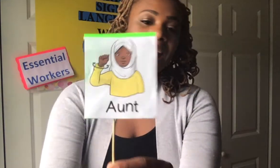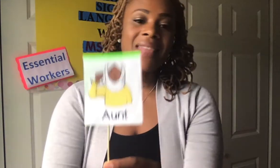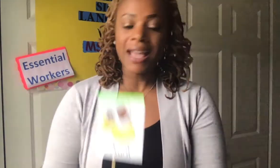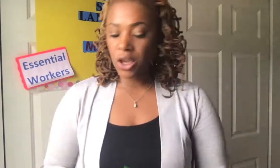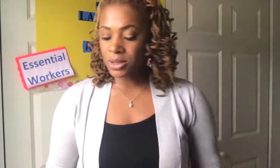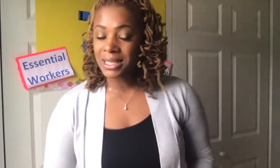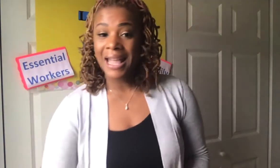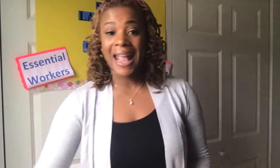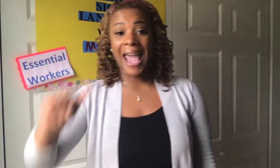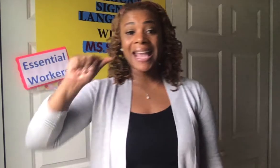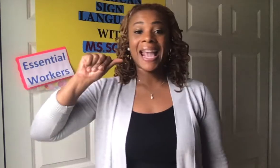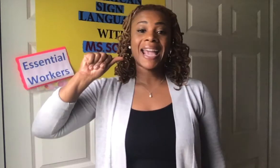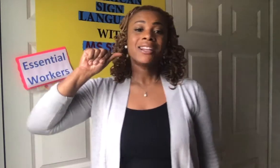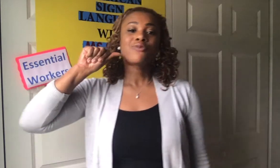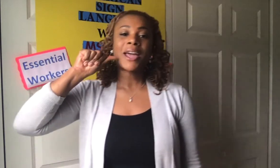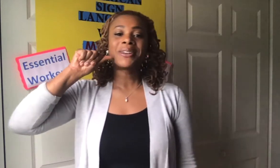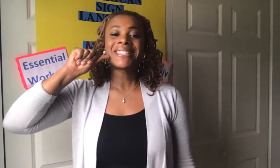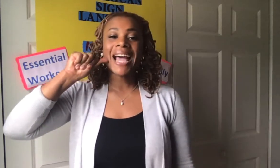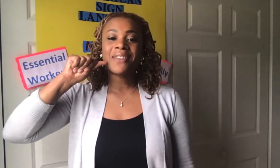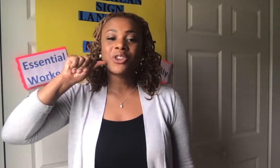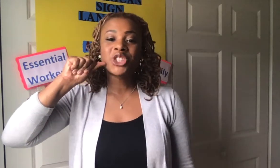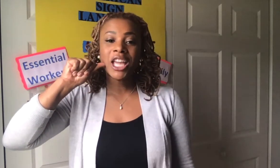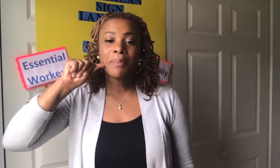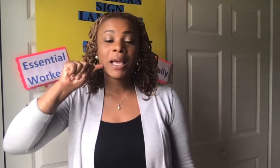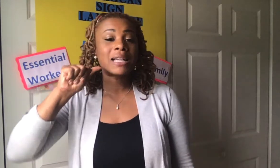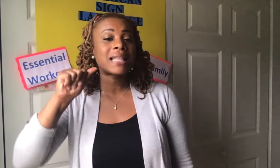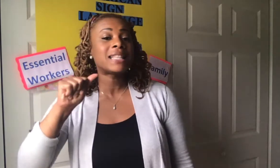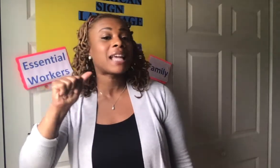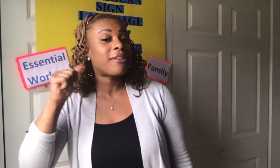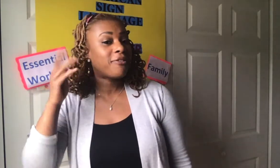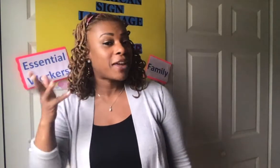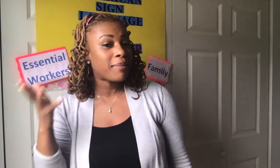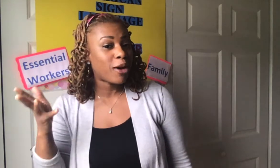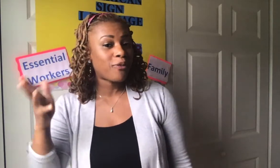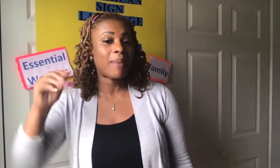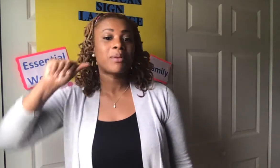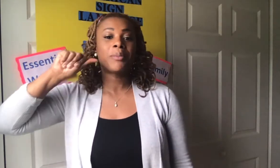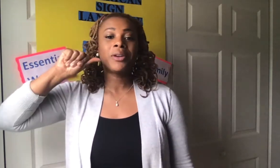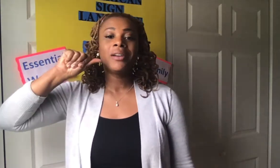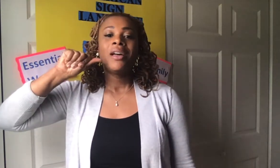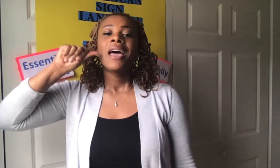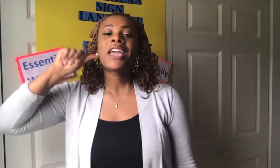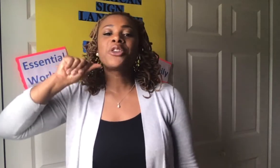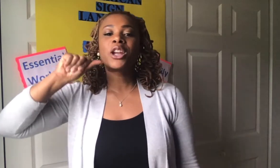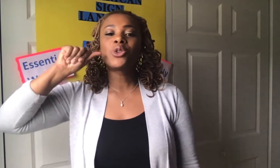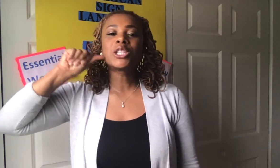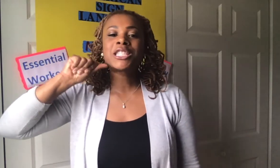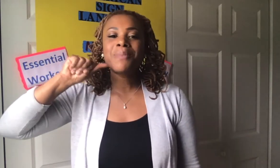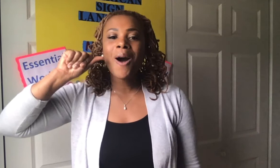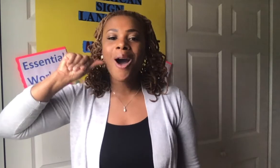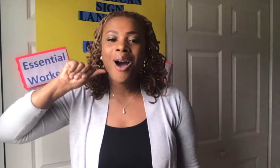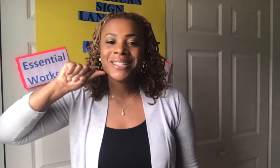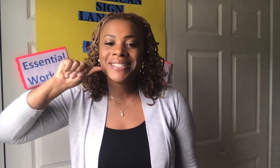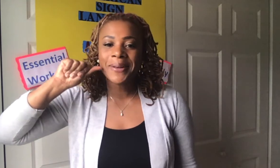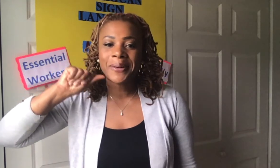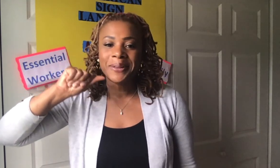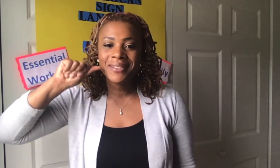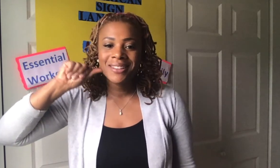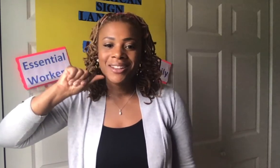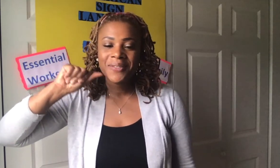That uses an A hand right on the side of your cheek because that's a female family member. And you're going to do a small circle for